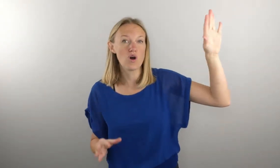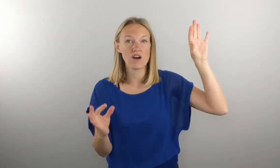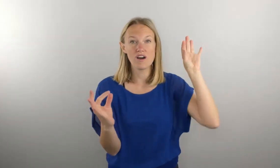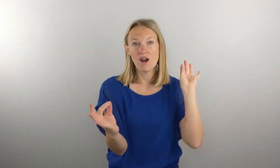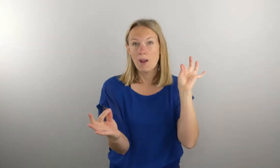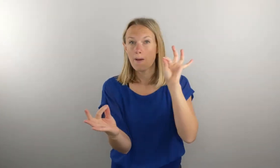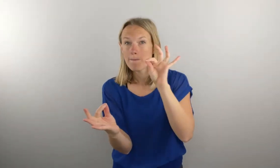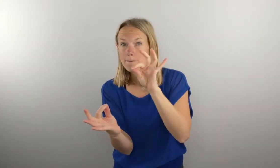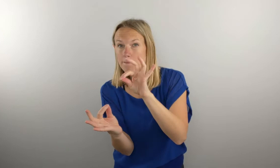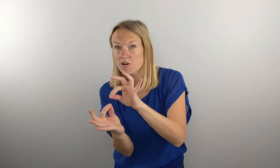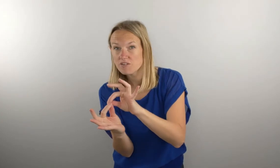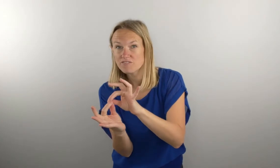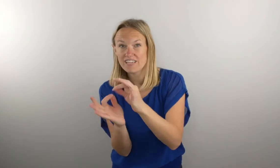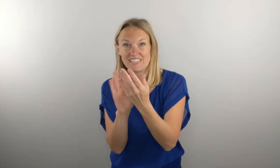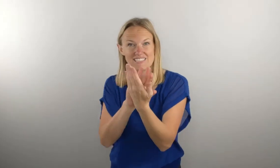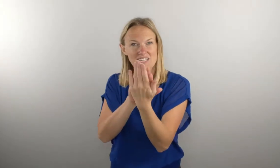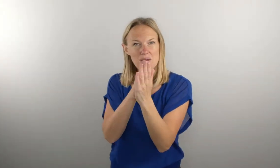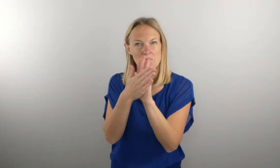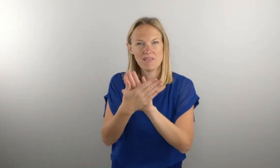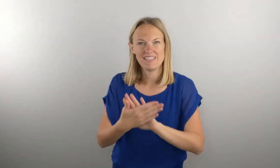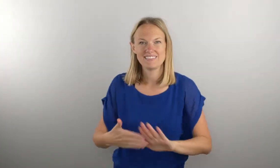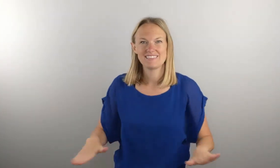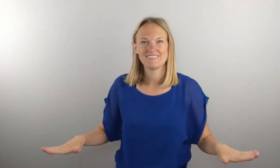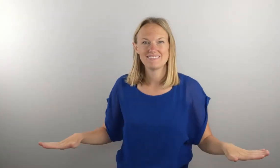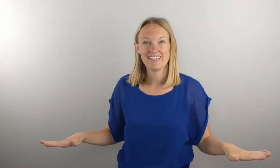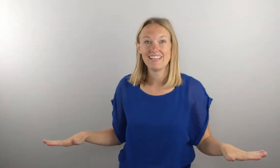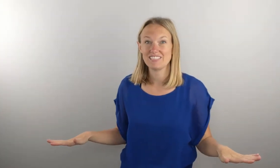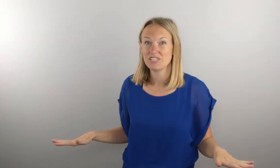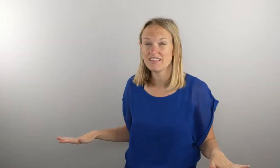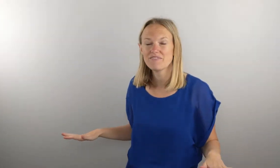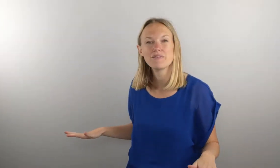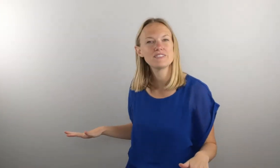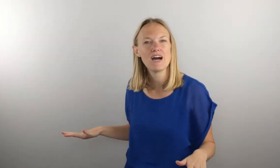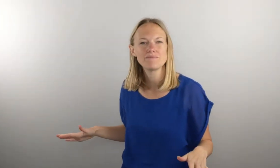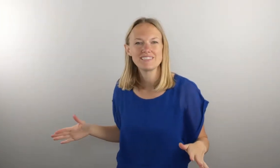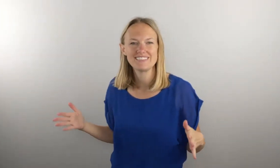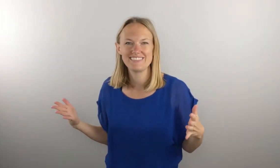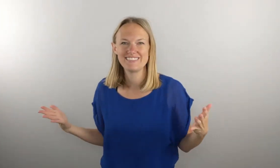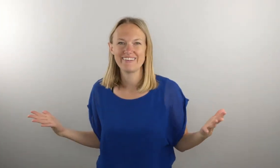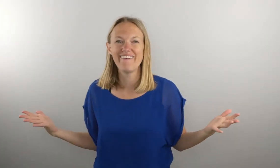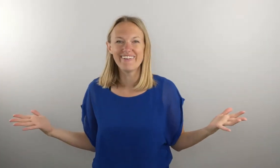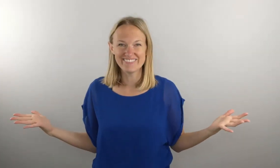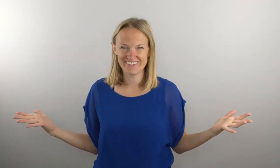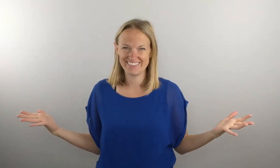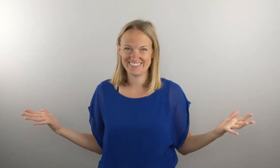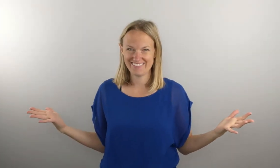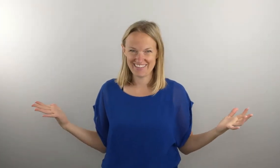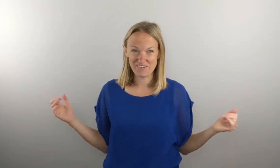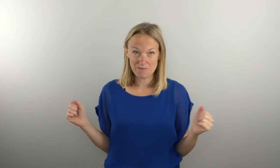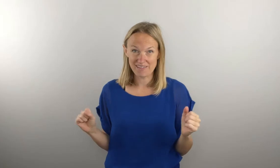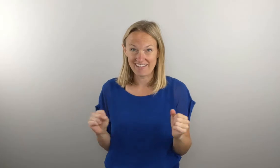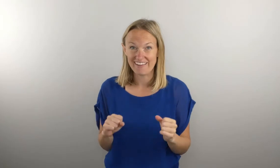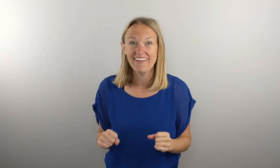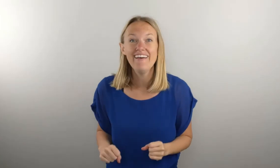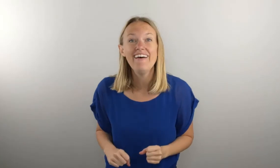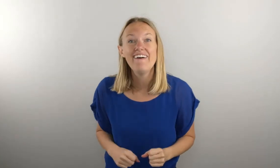your perfect peace. Okay, let's try that from the top, because I just did a whole verse without repeating.